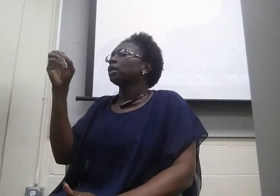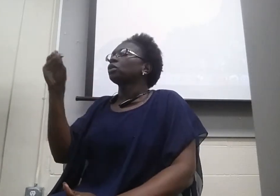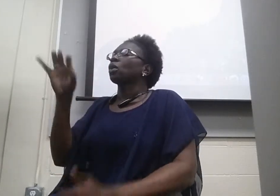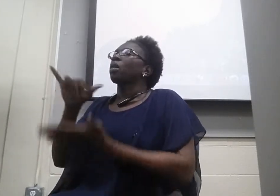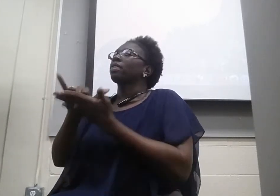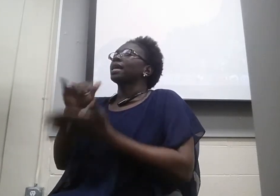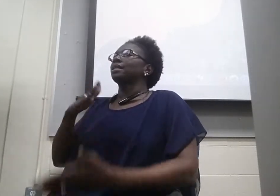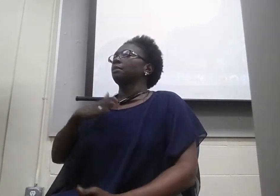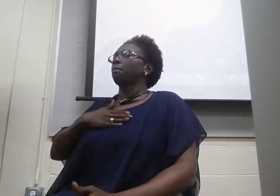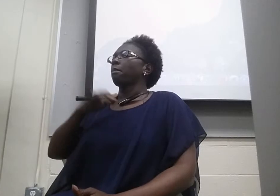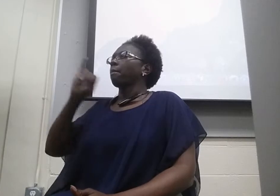that has my kids,